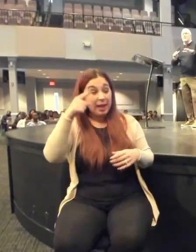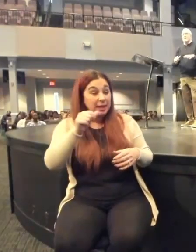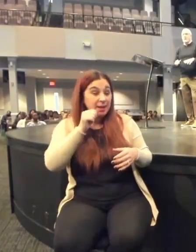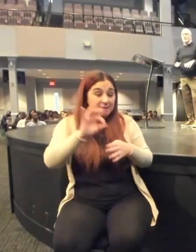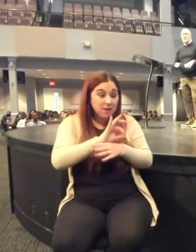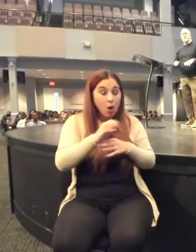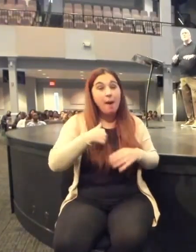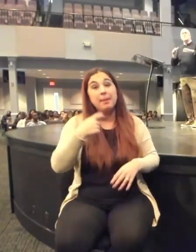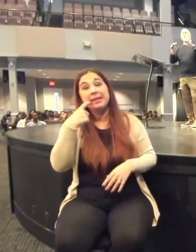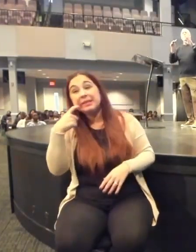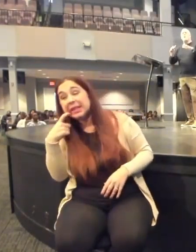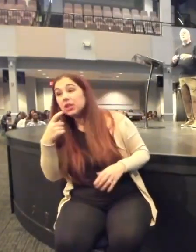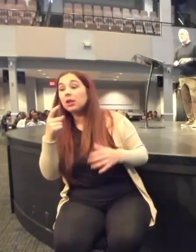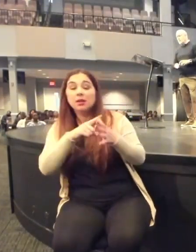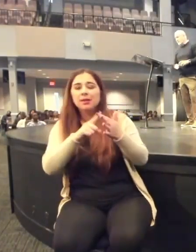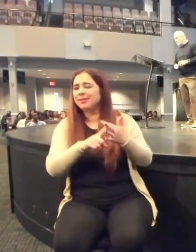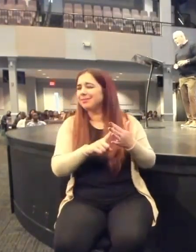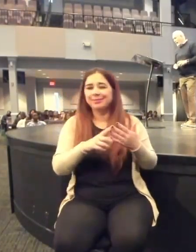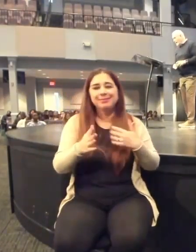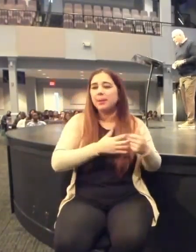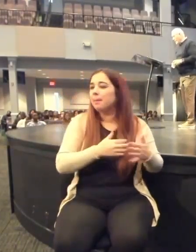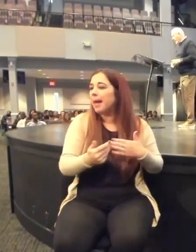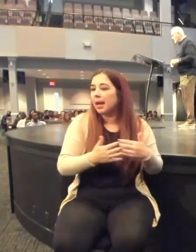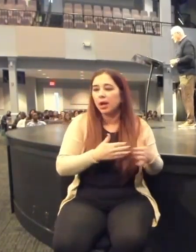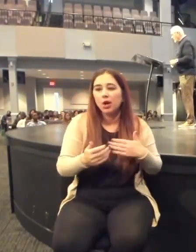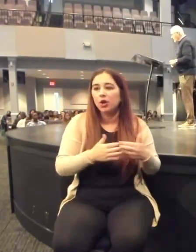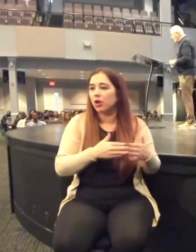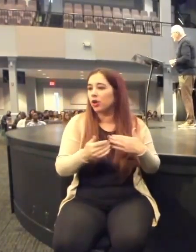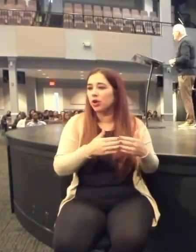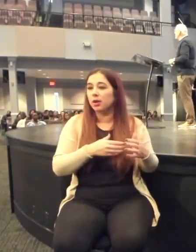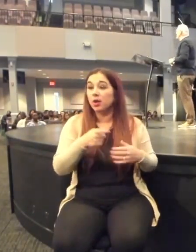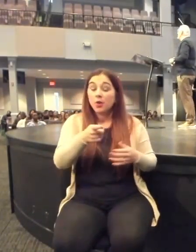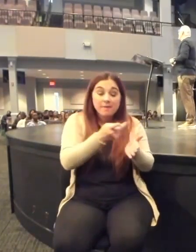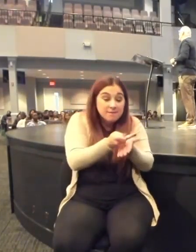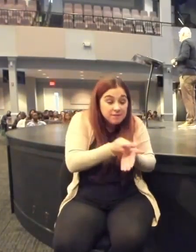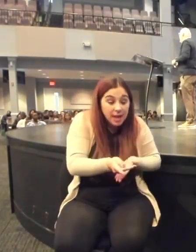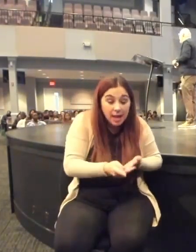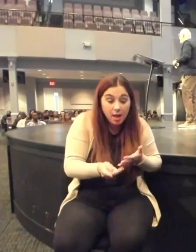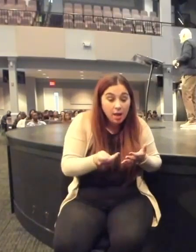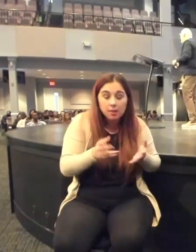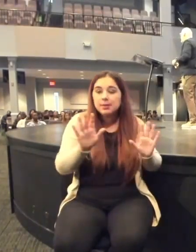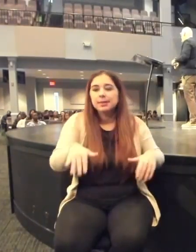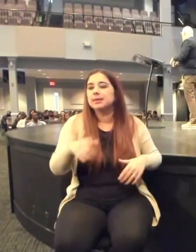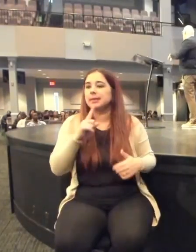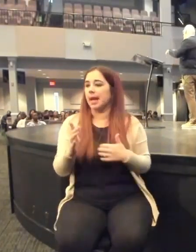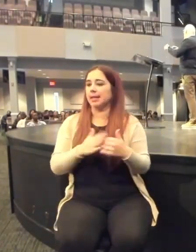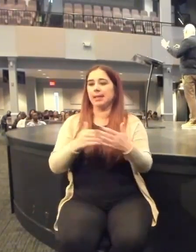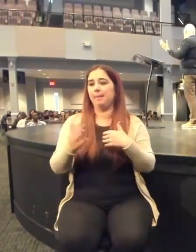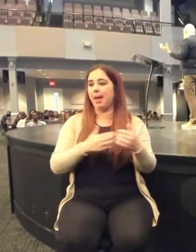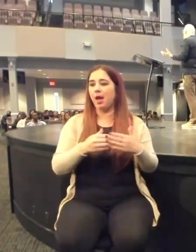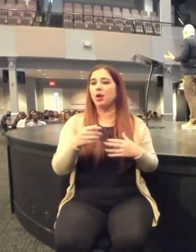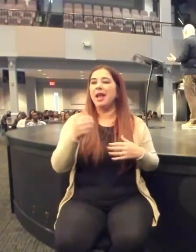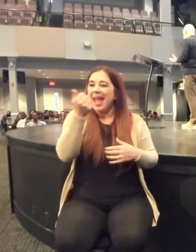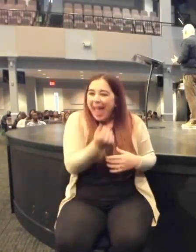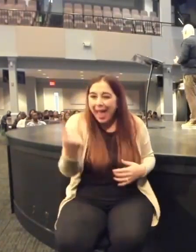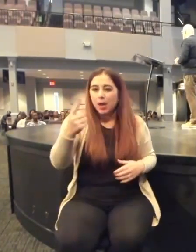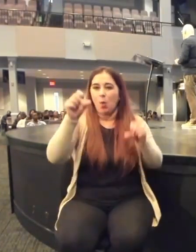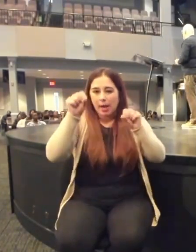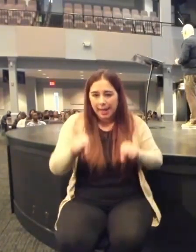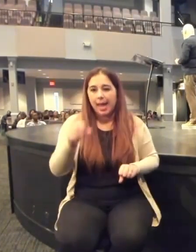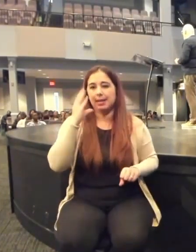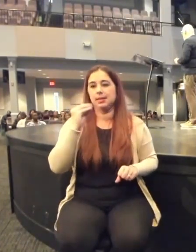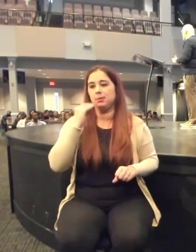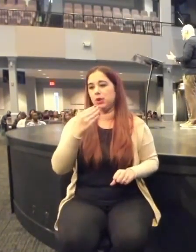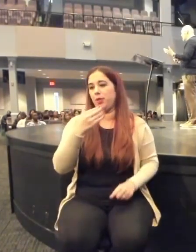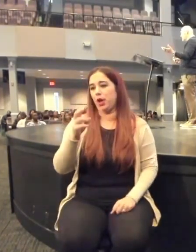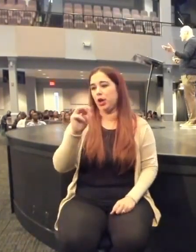many addictions. There's no one who, in fact, has too many failures in their life to be able to experience this good news message